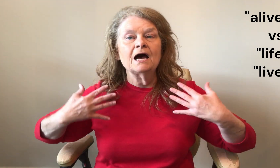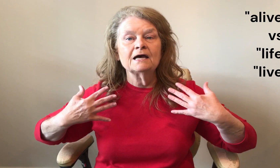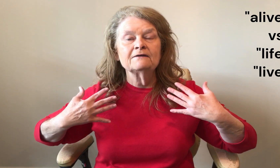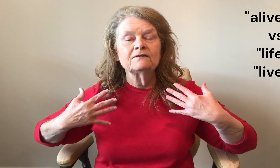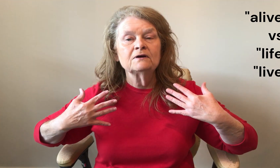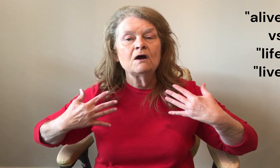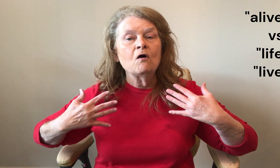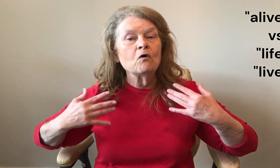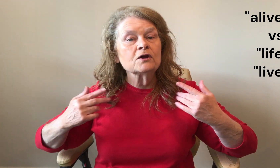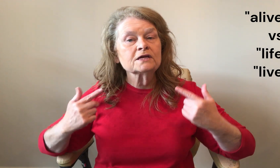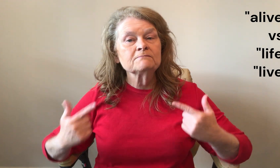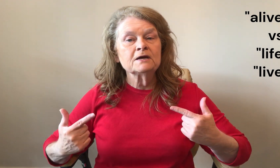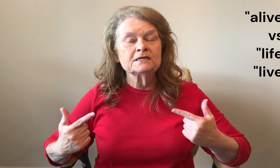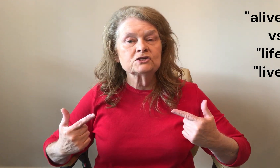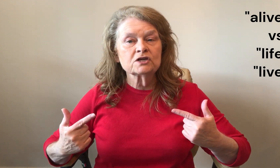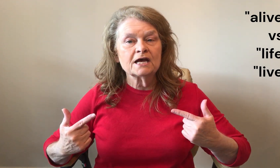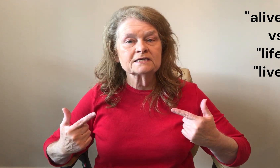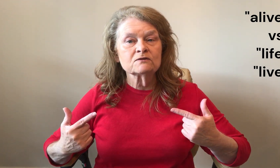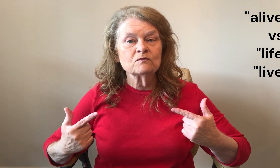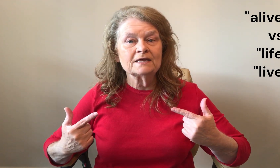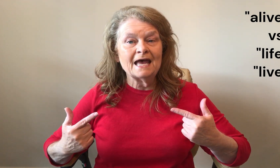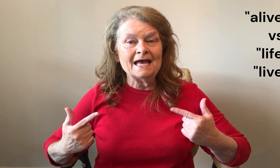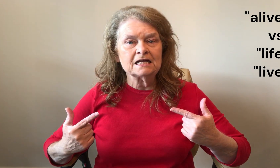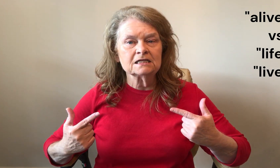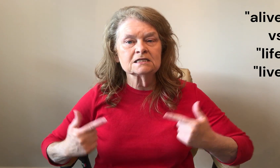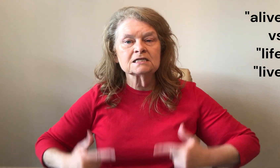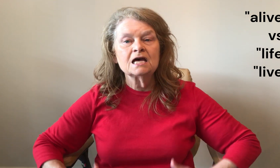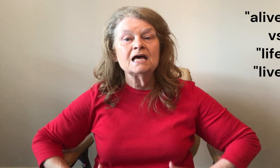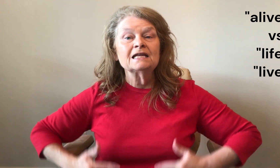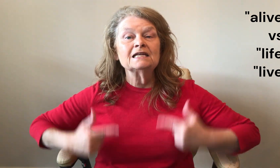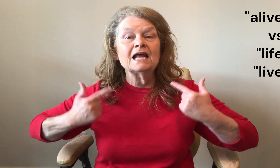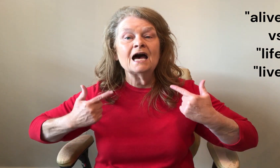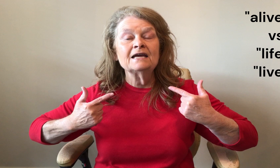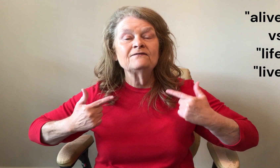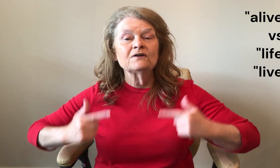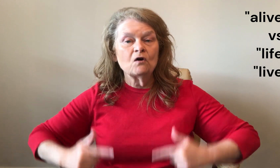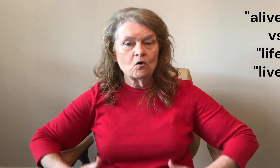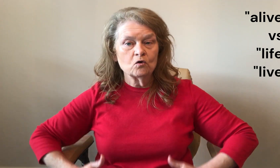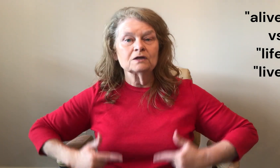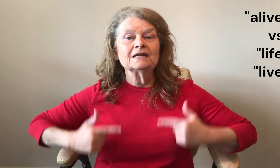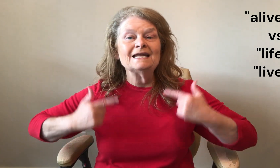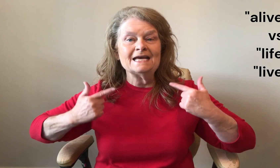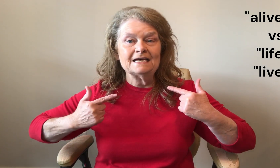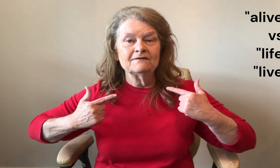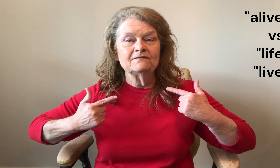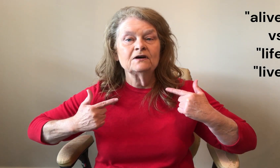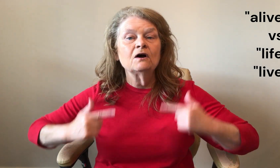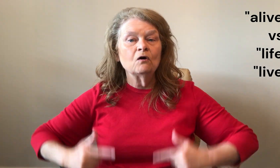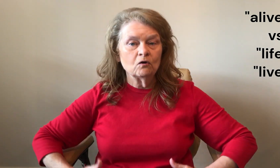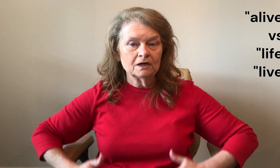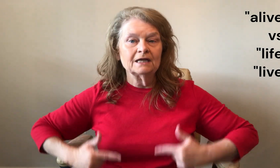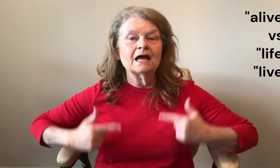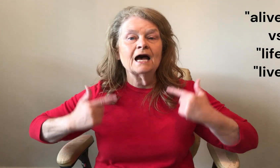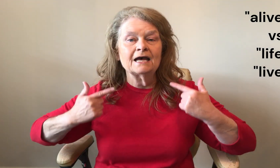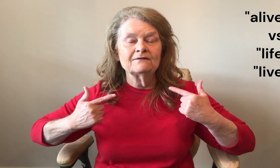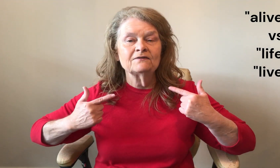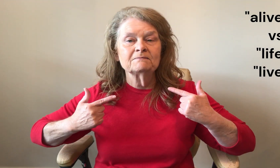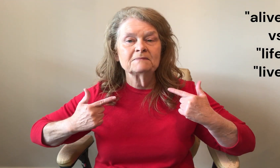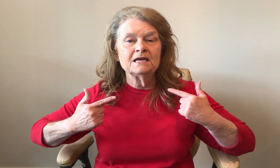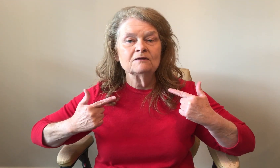alive. Or you could initialize it with L's, life or live or alive. Either